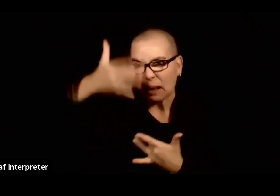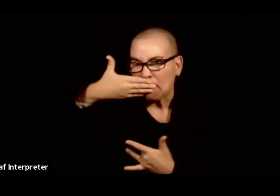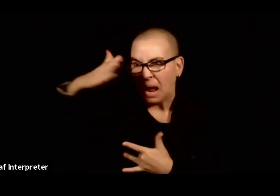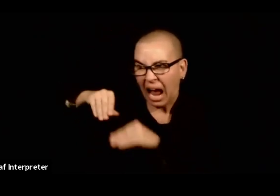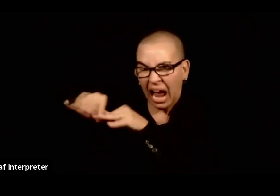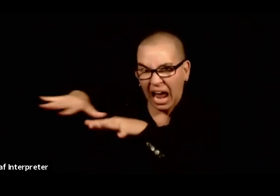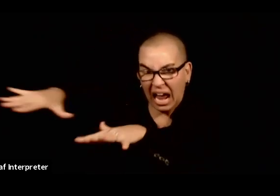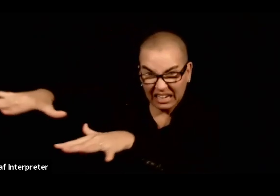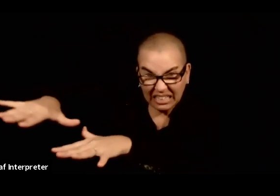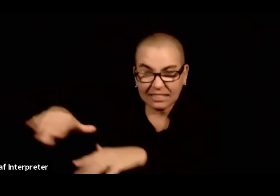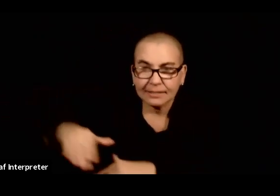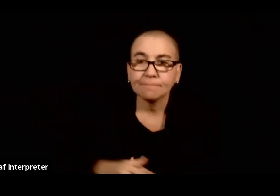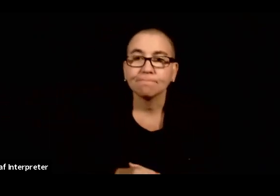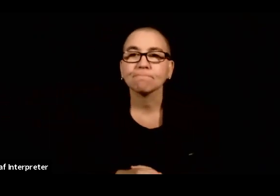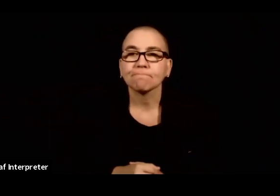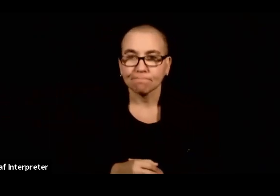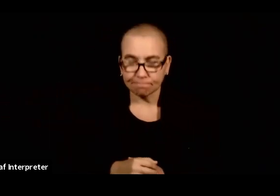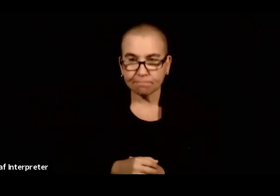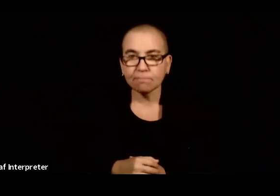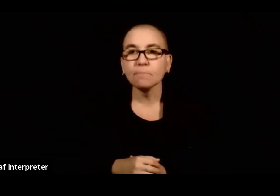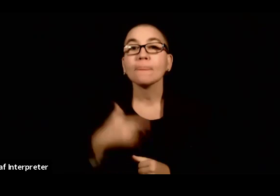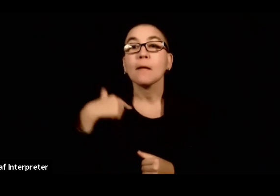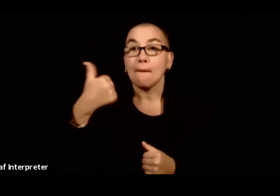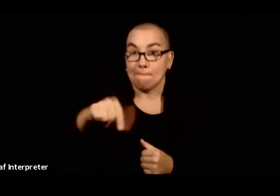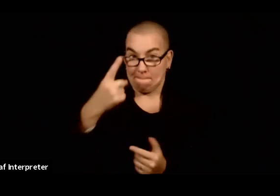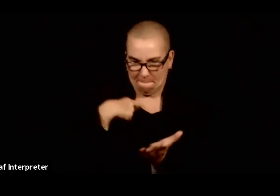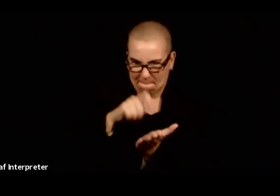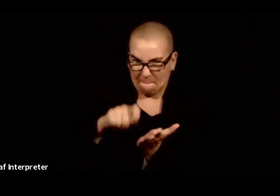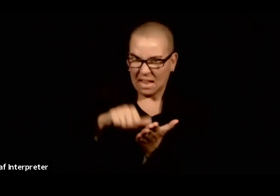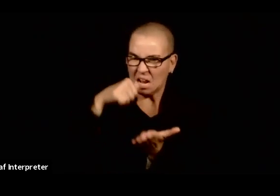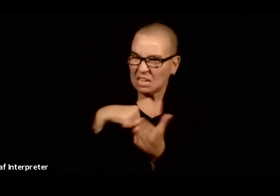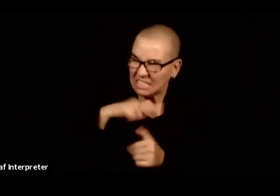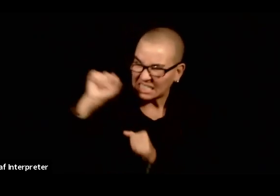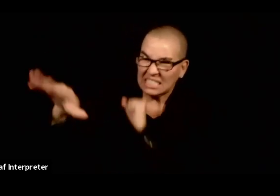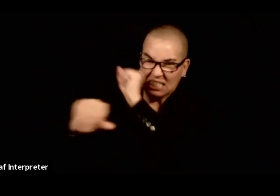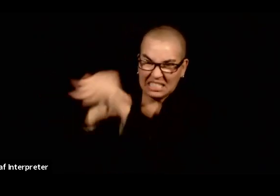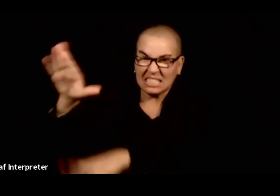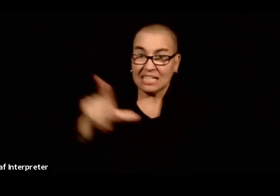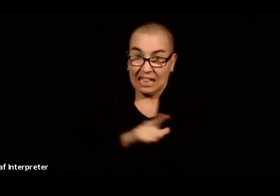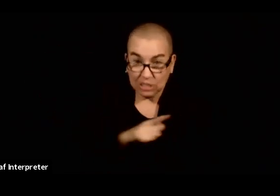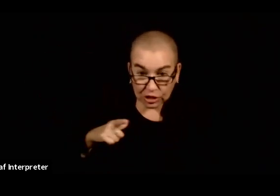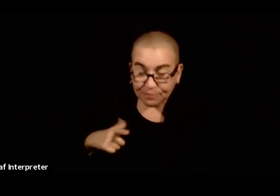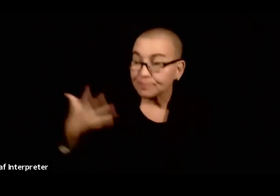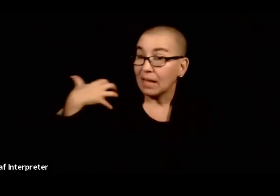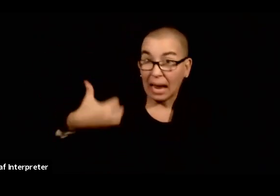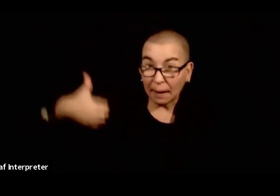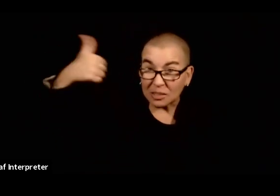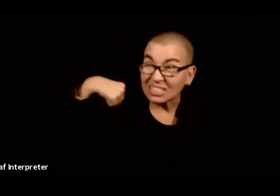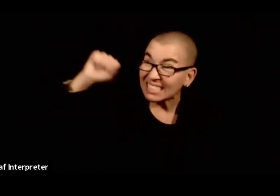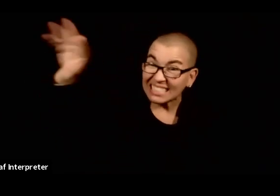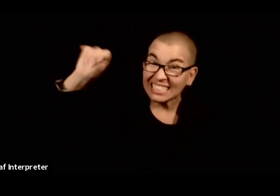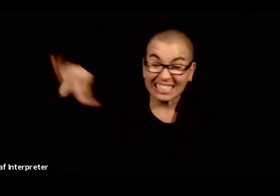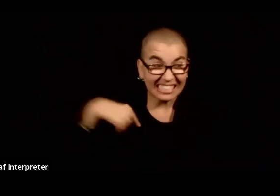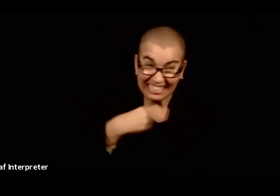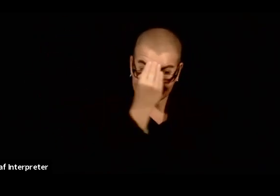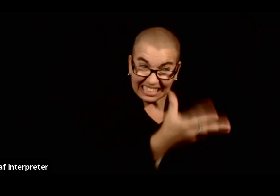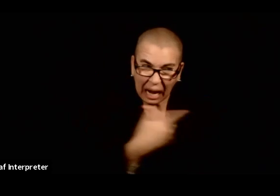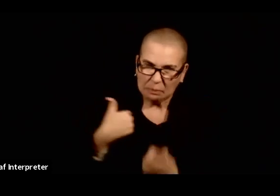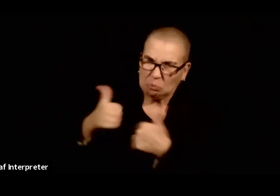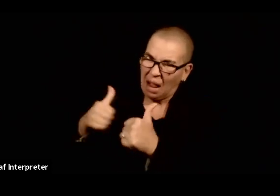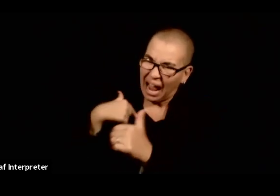commissioners, to get back in. She said, don't give up, stay strong. However, by late June, it seemed she